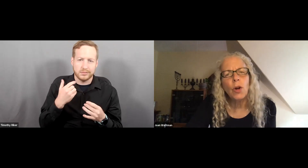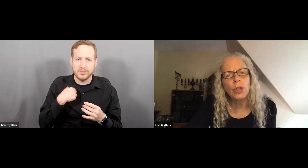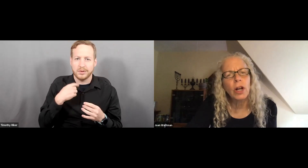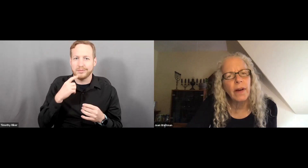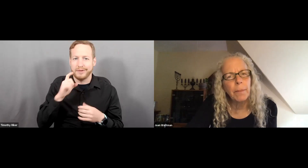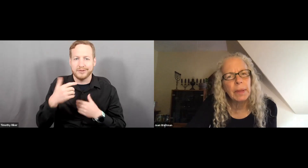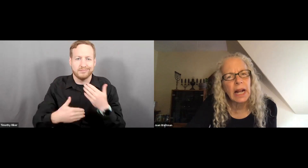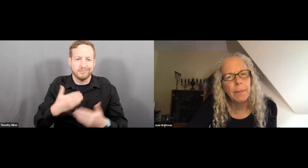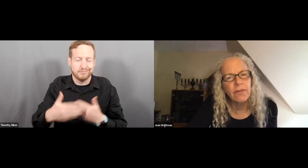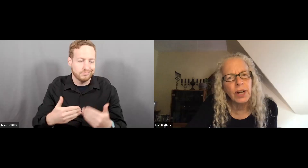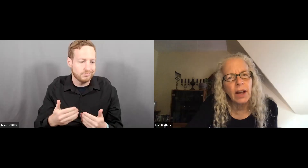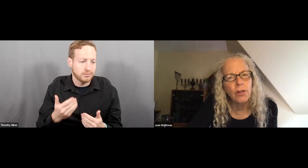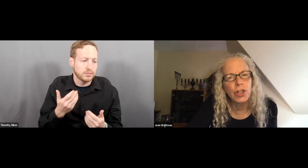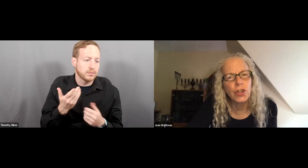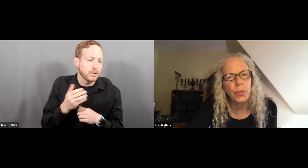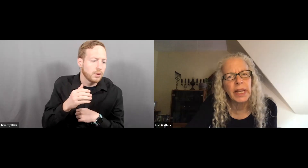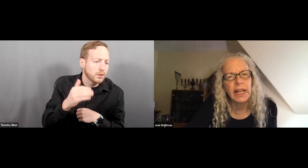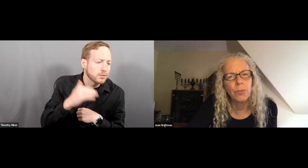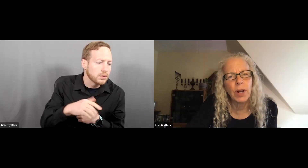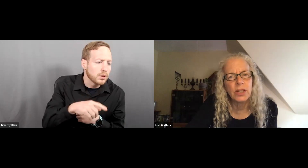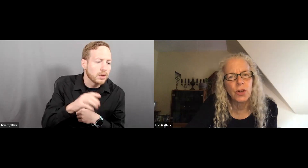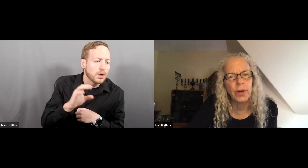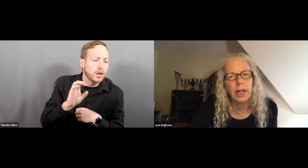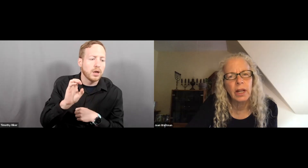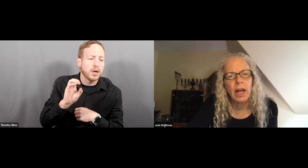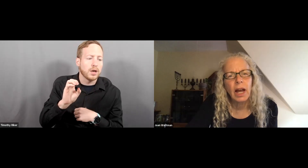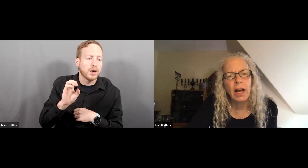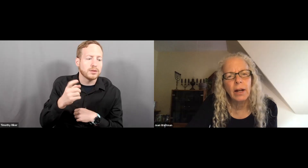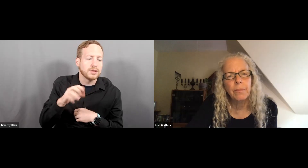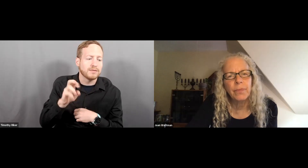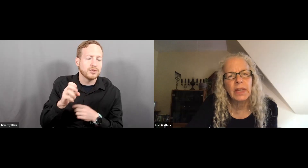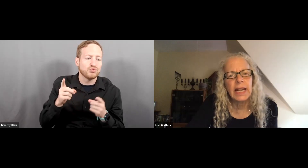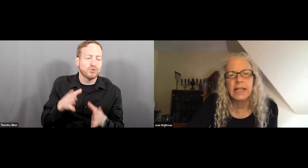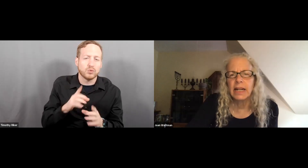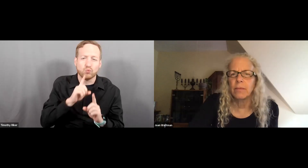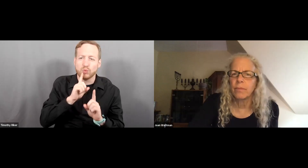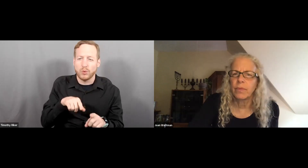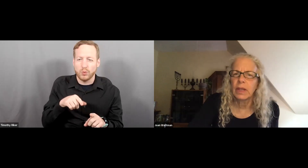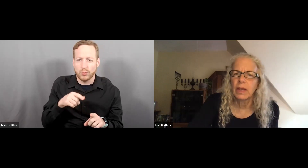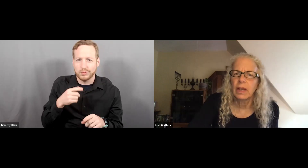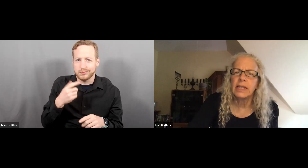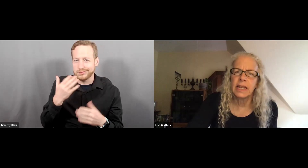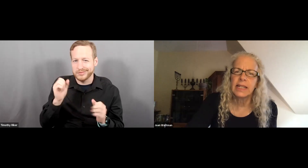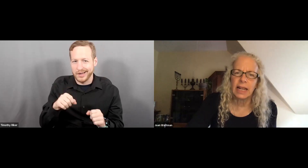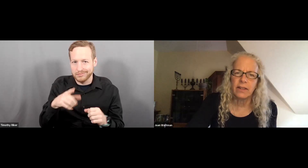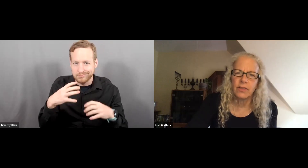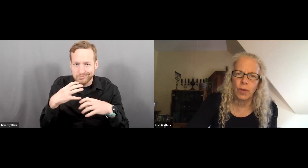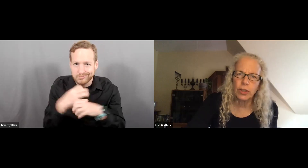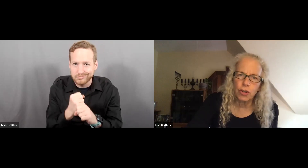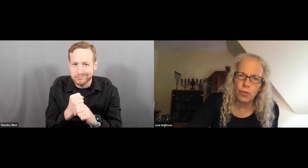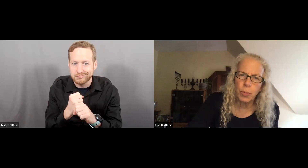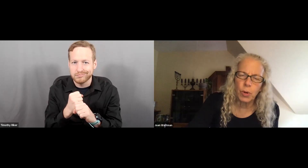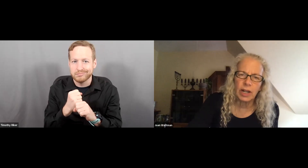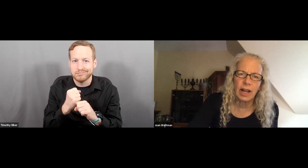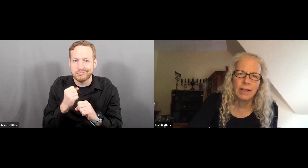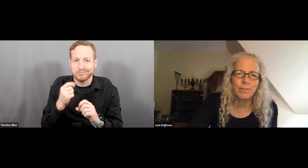I'm going to hold off on public comment for now, just so that we can get the process going. The next item is the executive